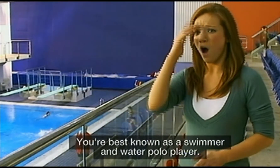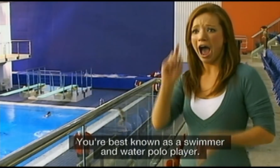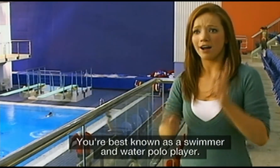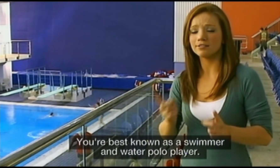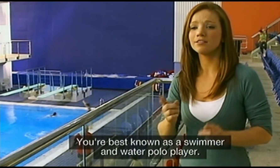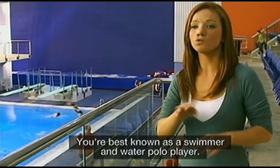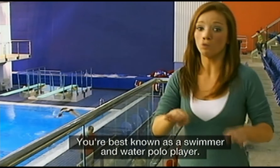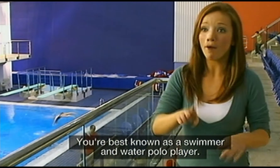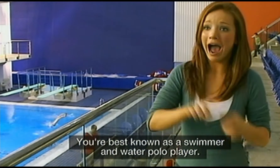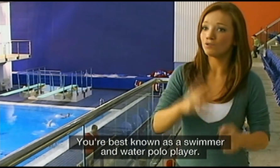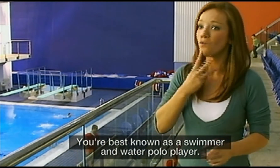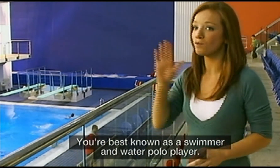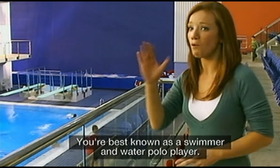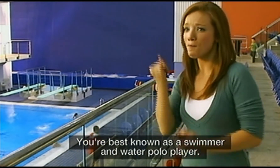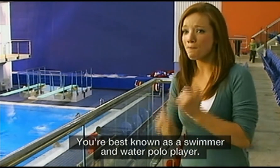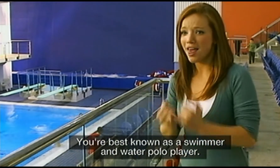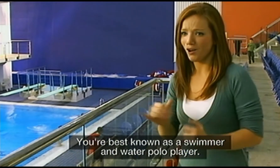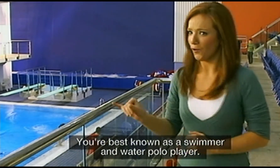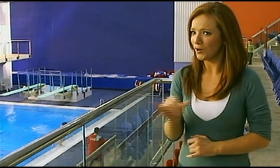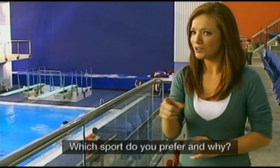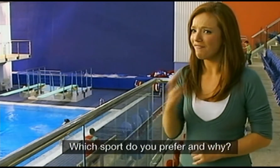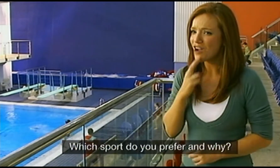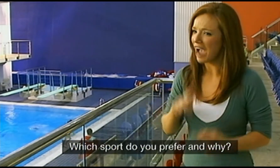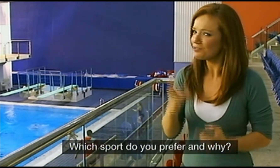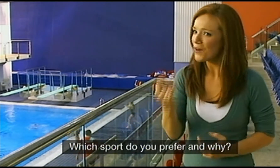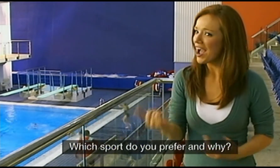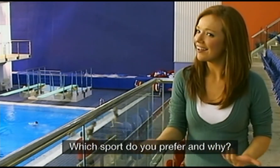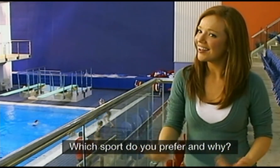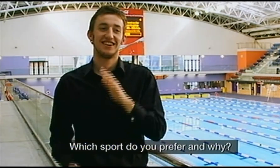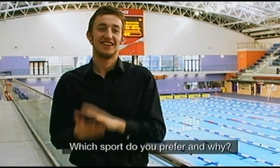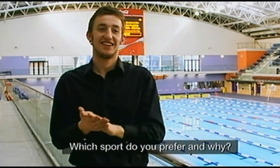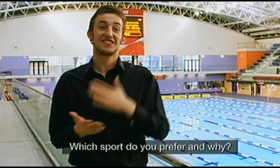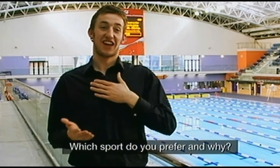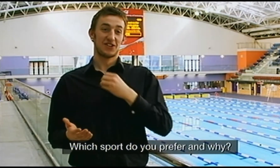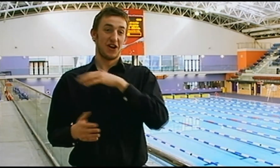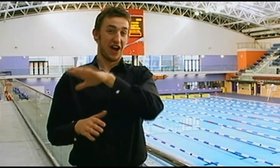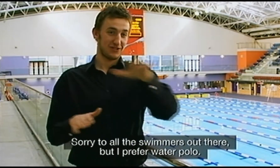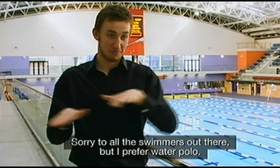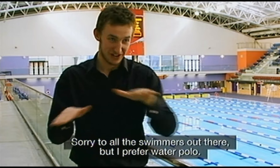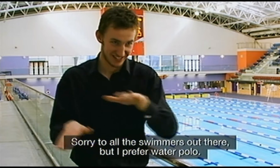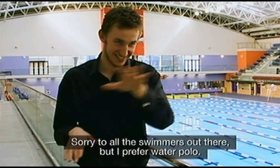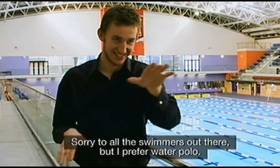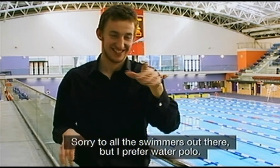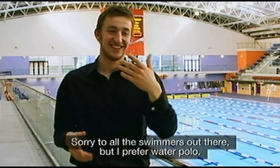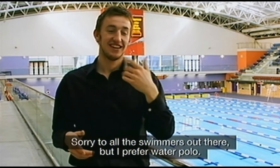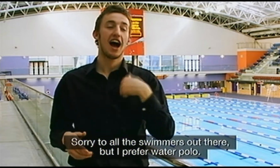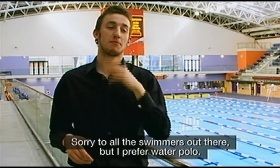You're best known as both a swimmer and water polo player. Which sport do you prefer and why? Sorry to all the swimmers out there, but I prefer